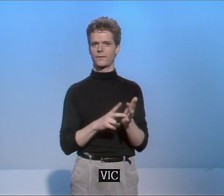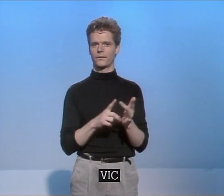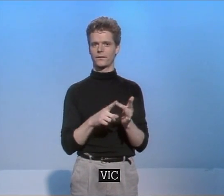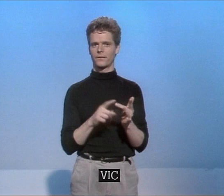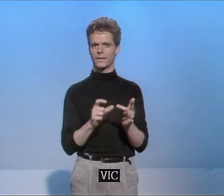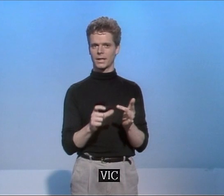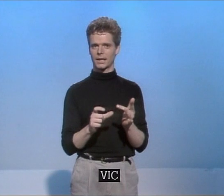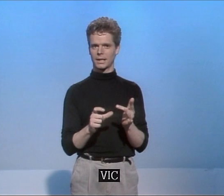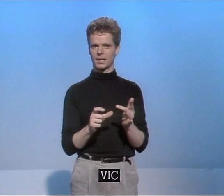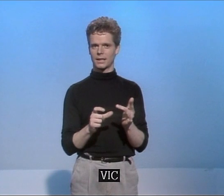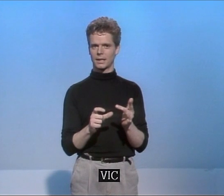Vic,